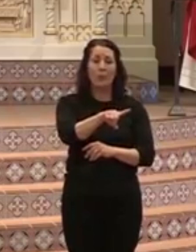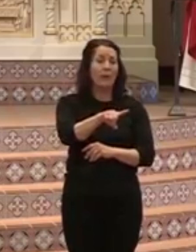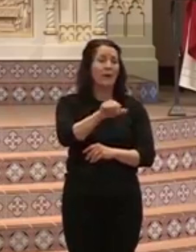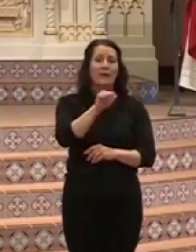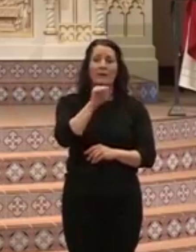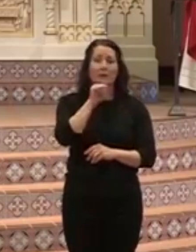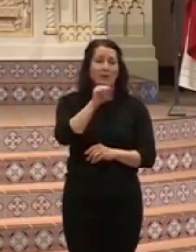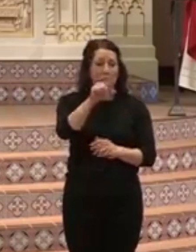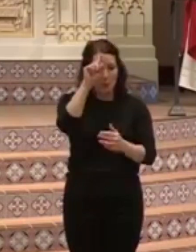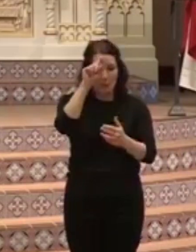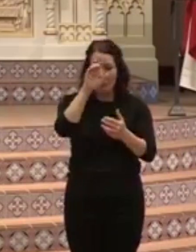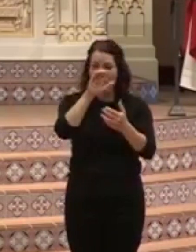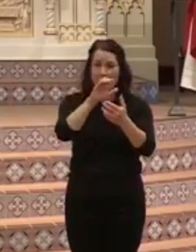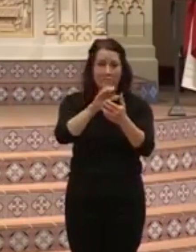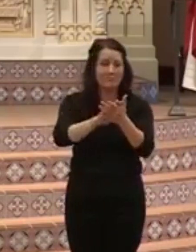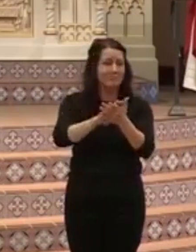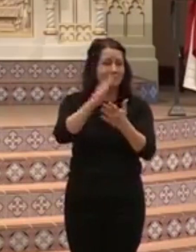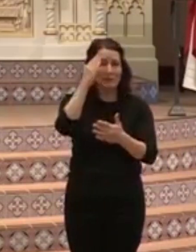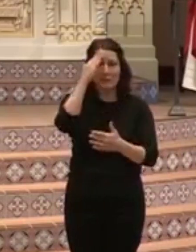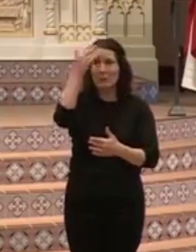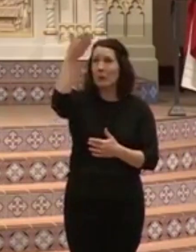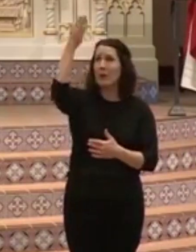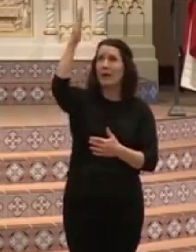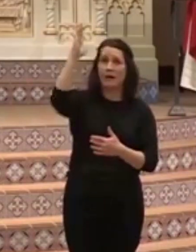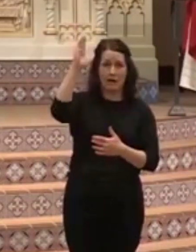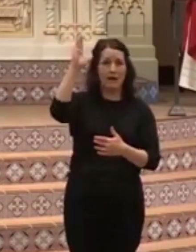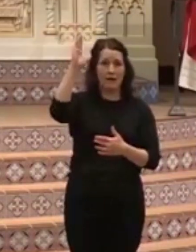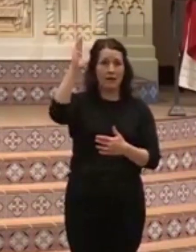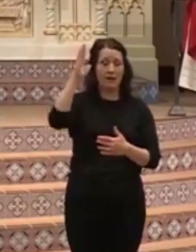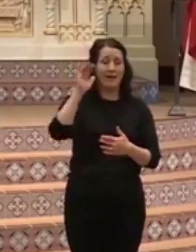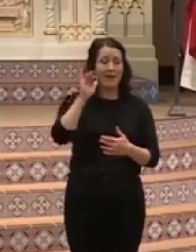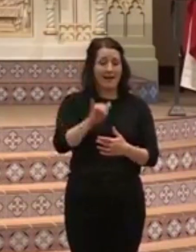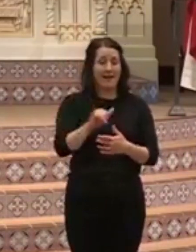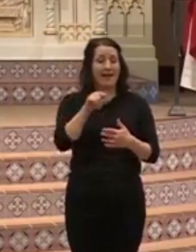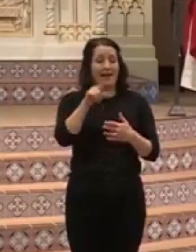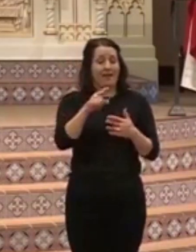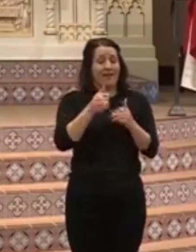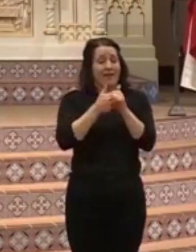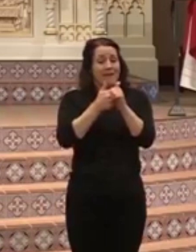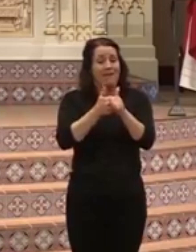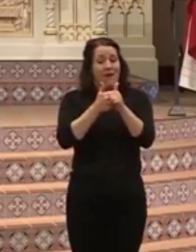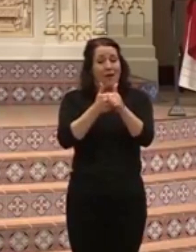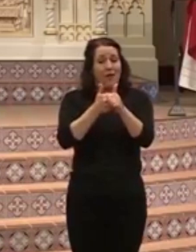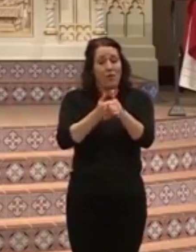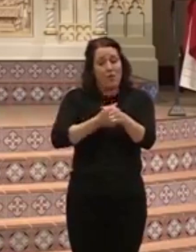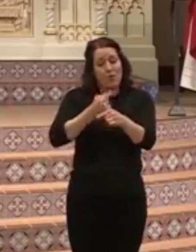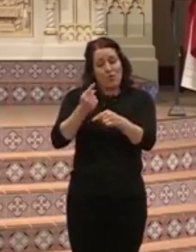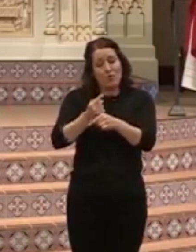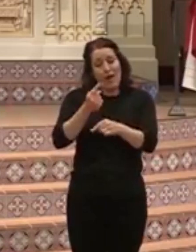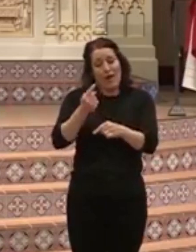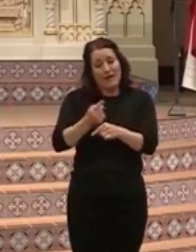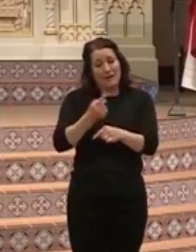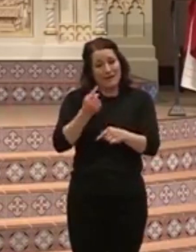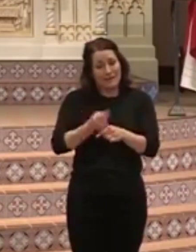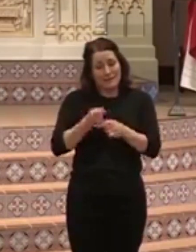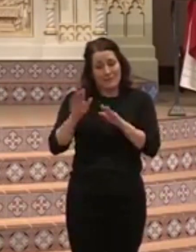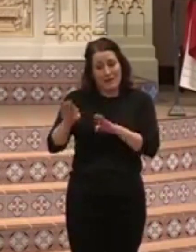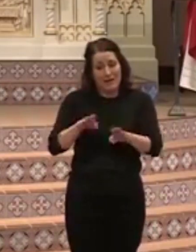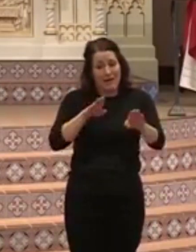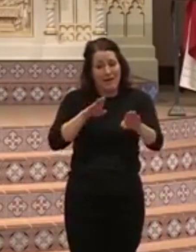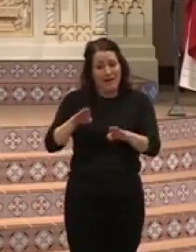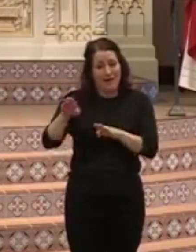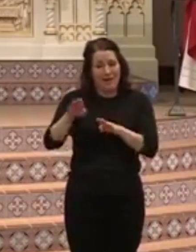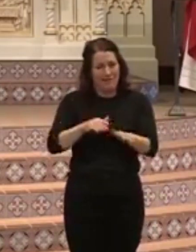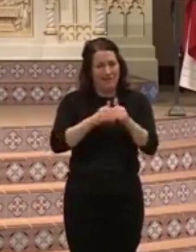acknowledge God, that following what is right with sincerity